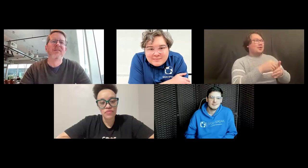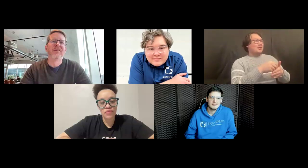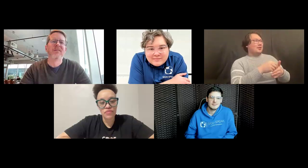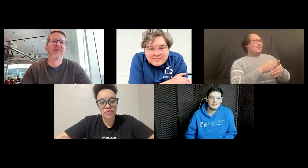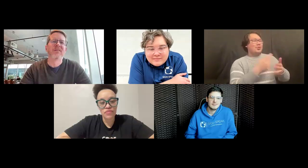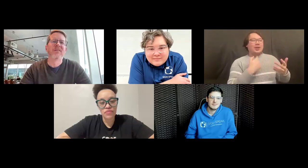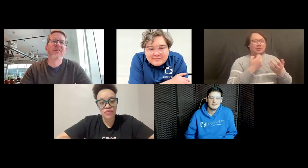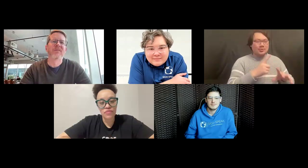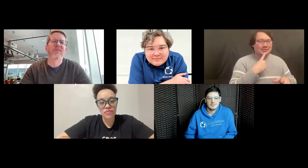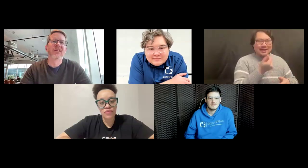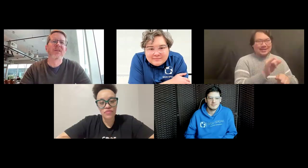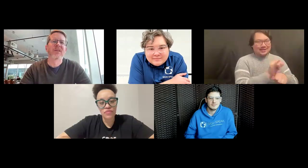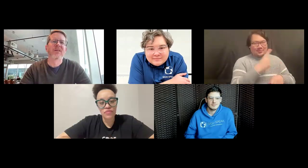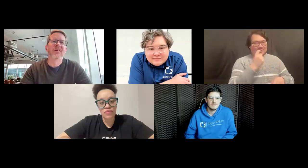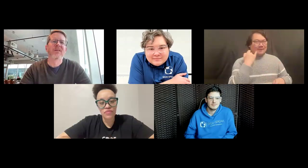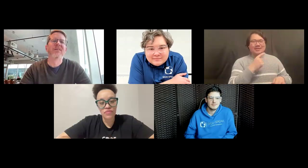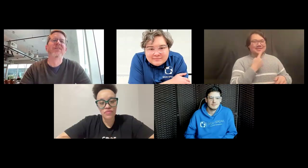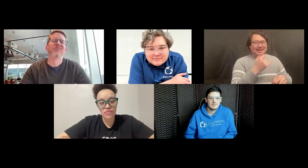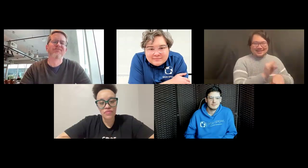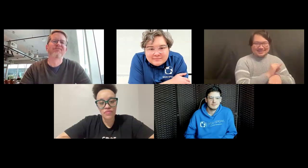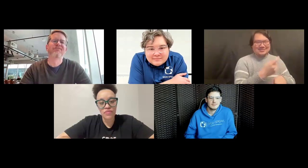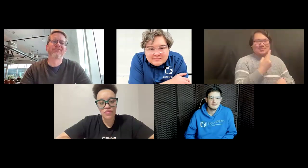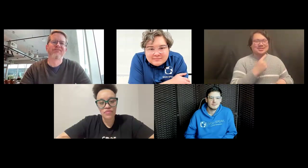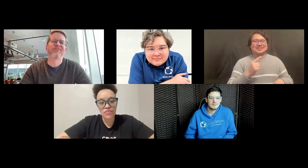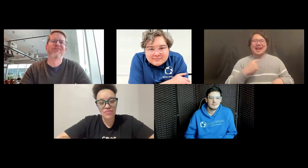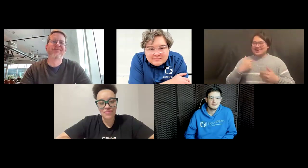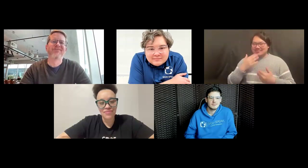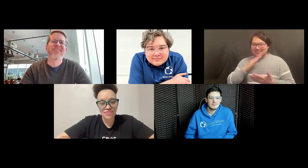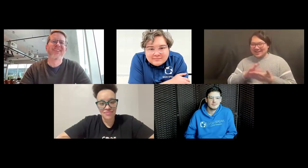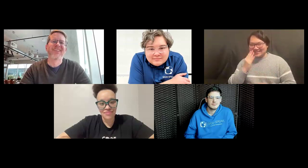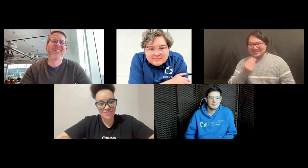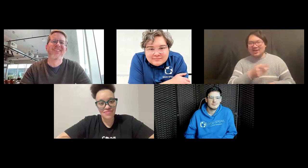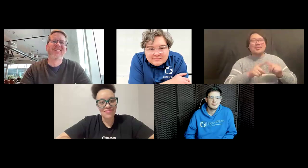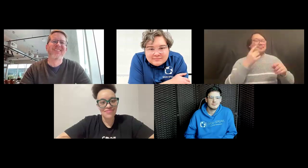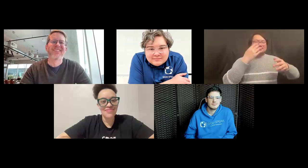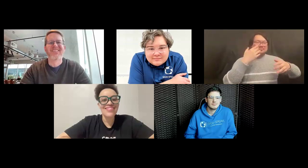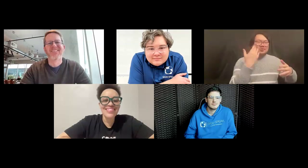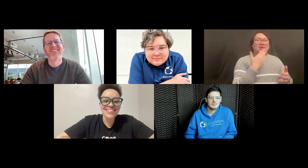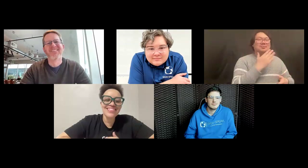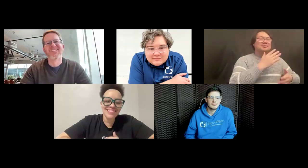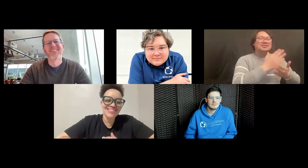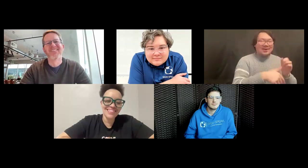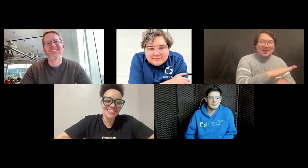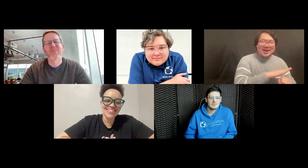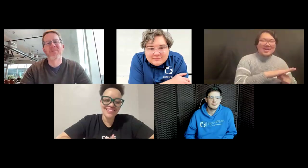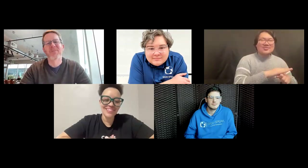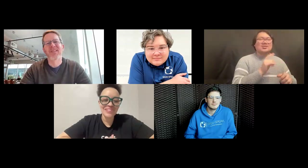if something is already going well in an accessibility stance, um, again, I had a bad experience at my